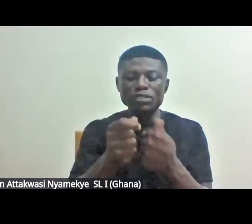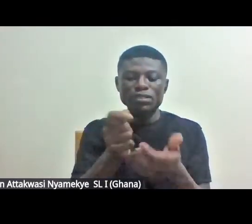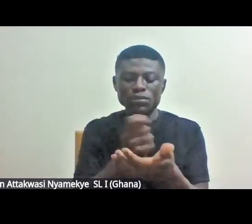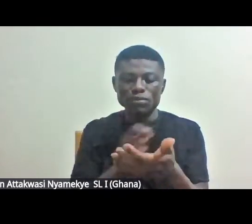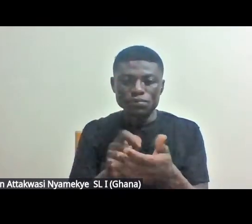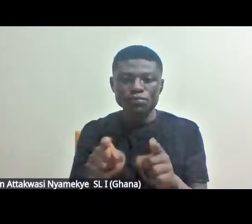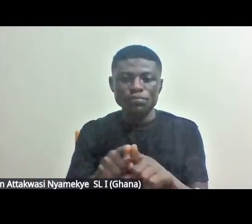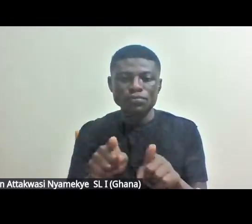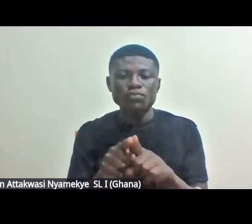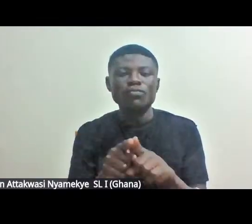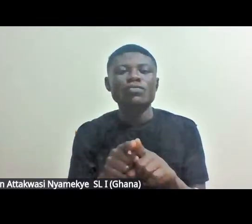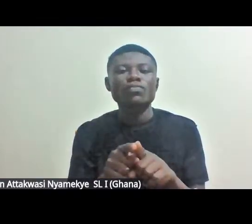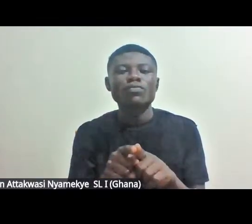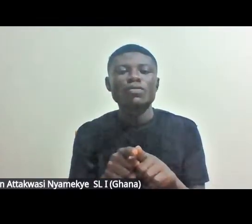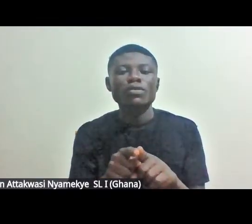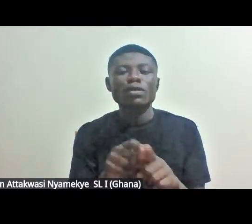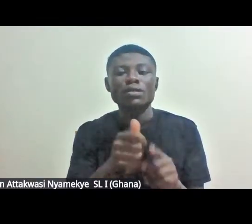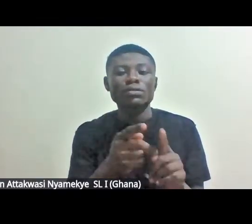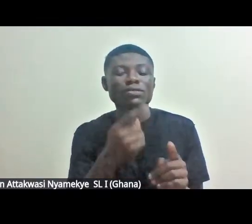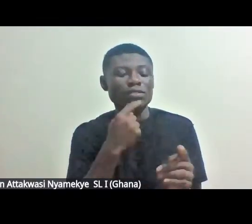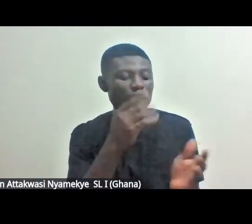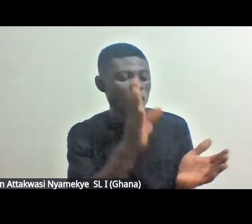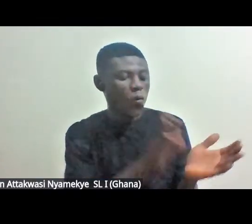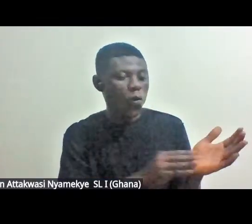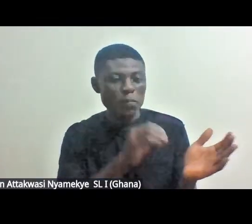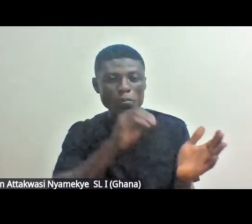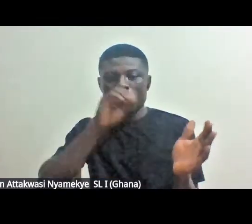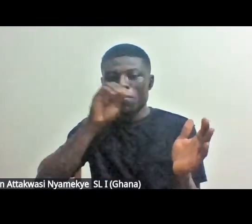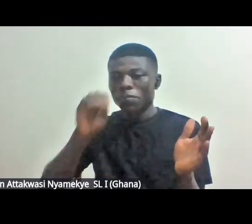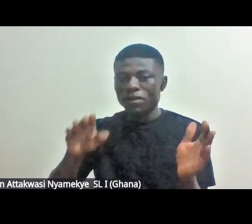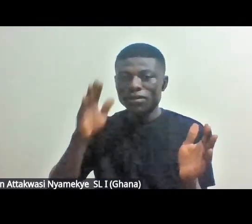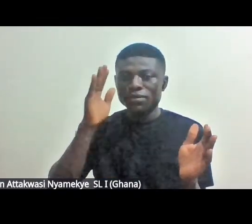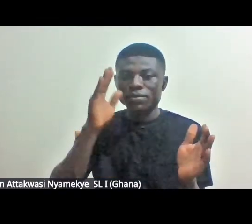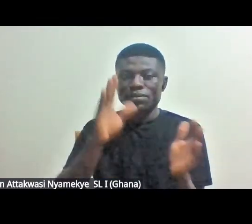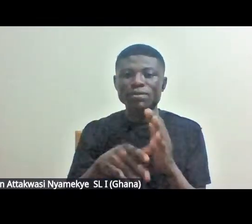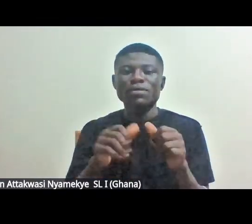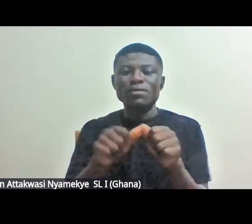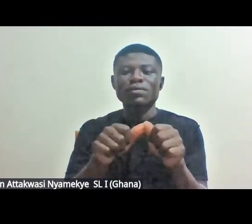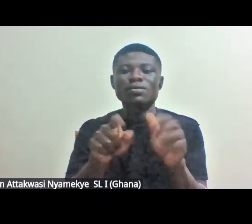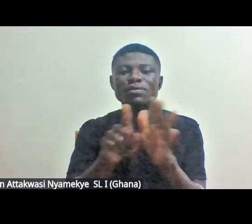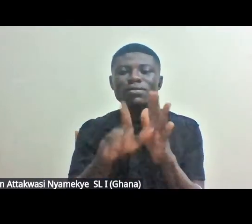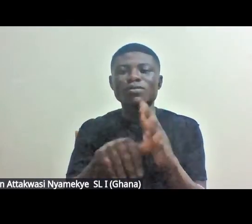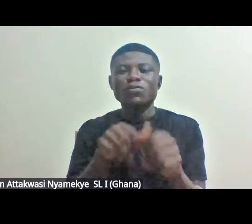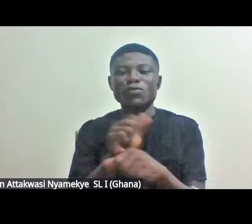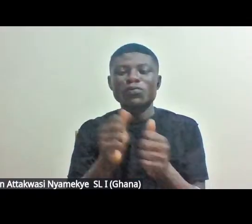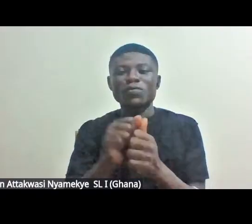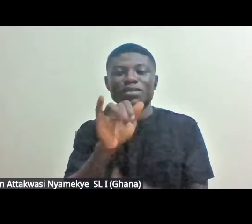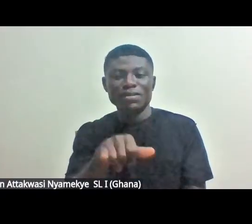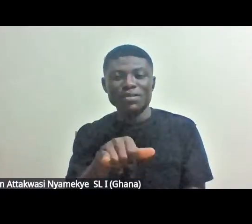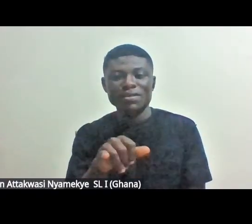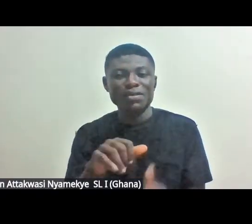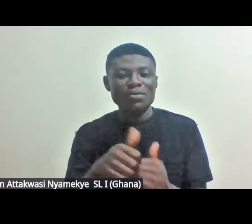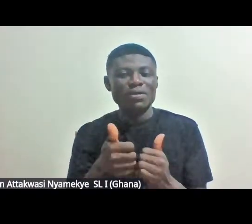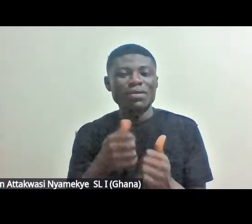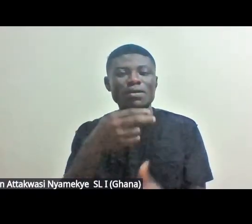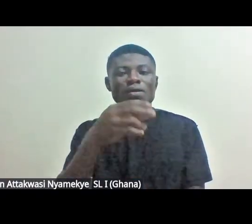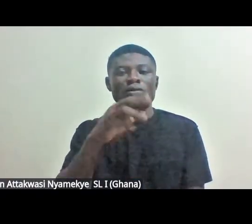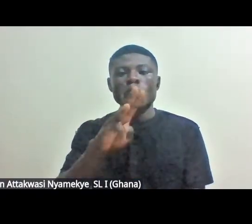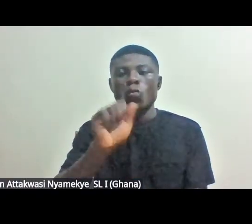Omola, copy and paste where she'll go back to stay. But have those screenshots and save